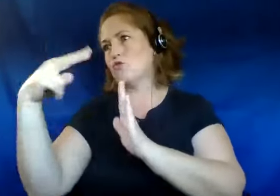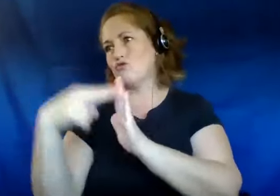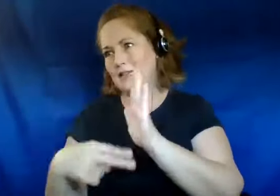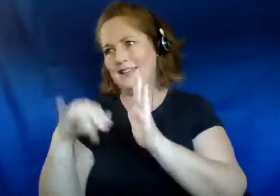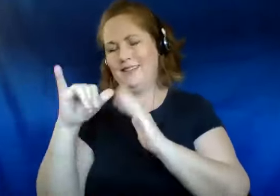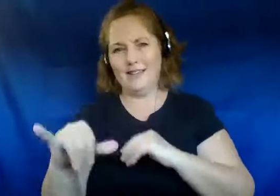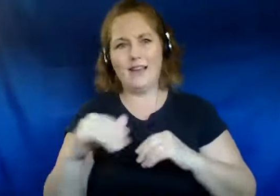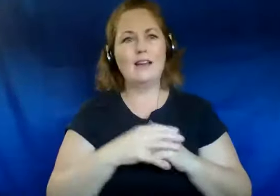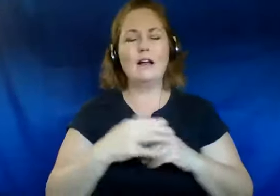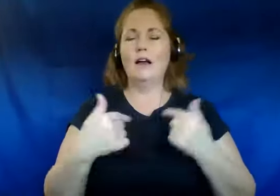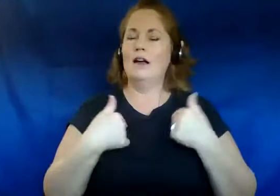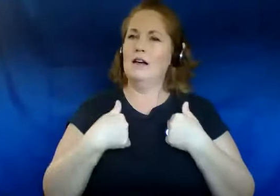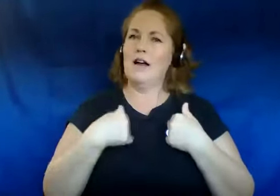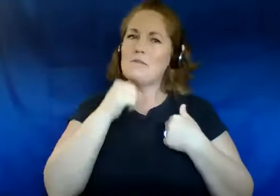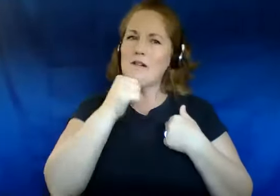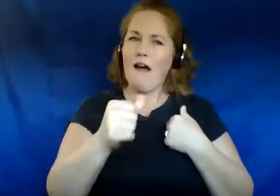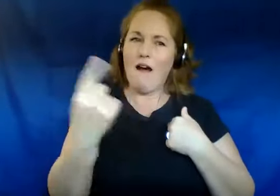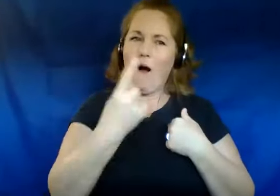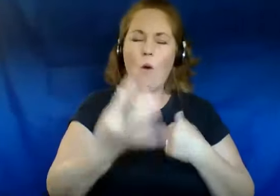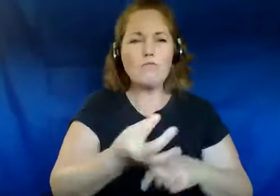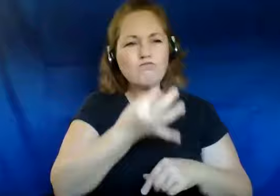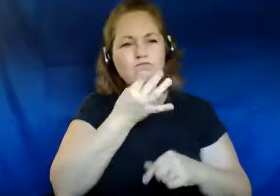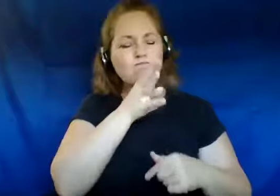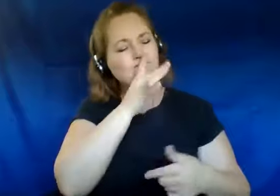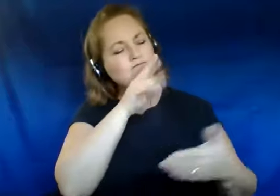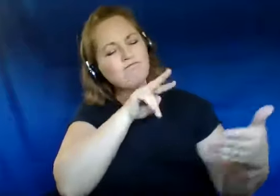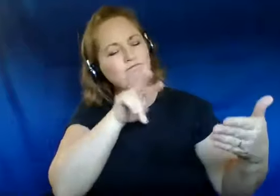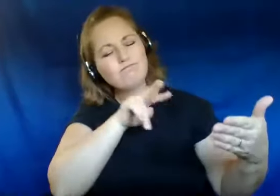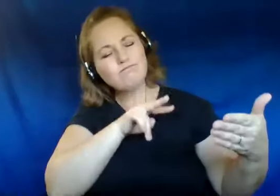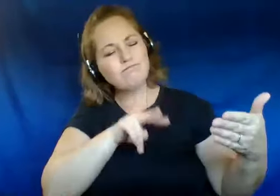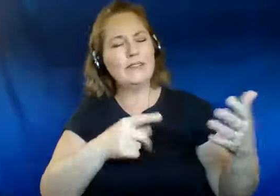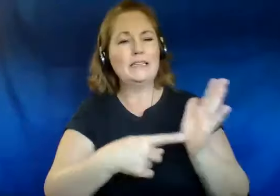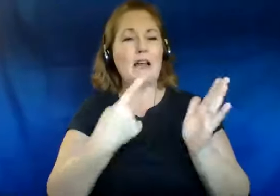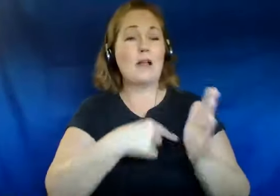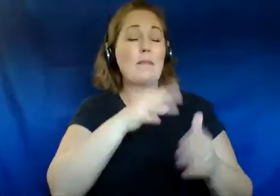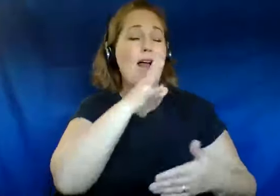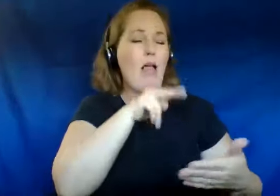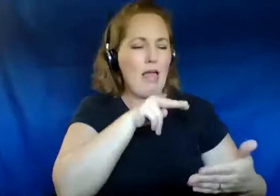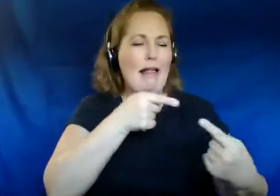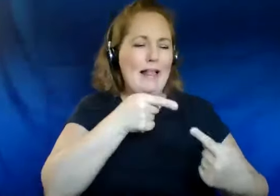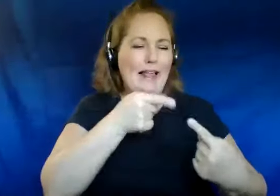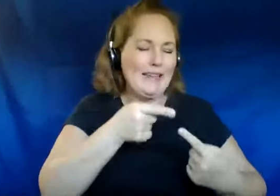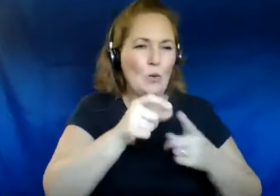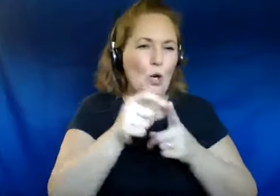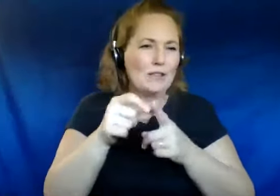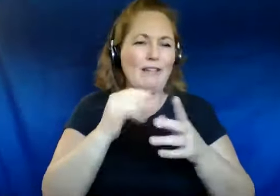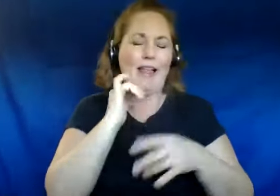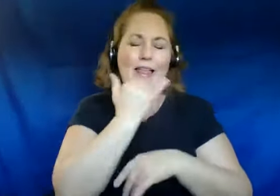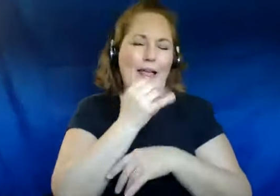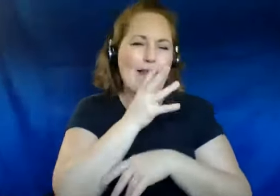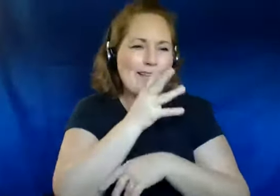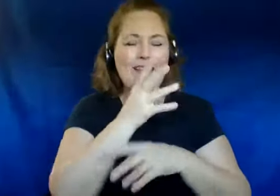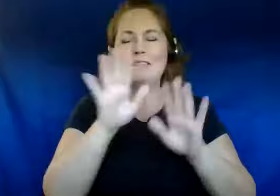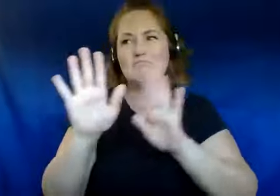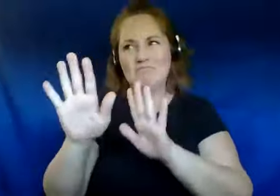not always the greatest reader. Sometimes I trip over the words and such as that. So I thank you so